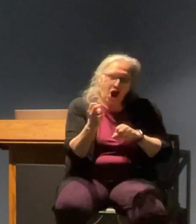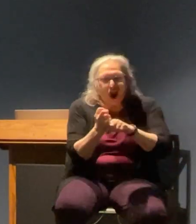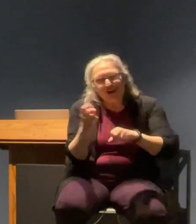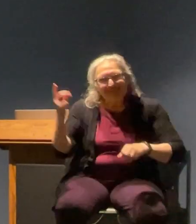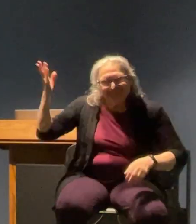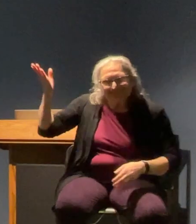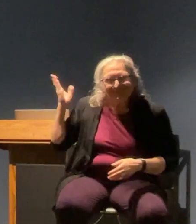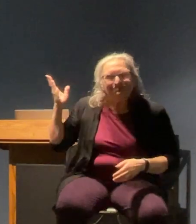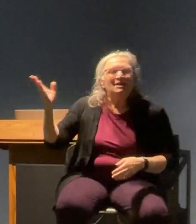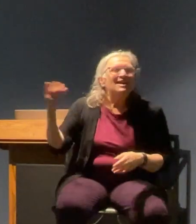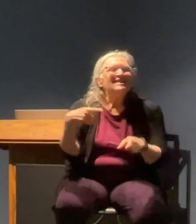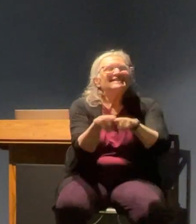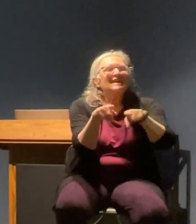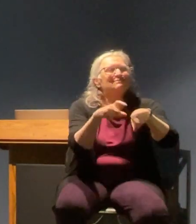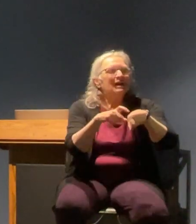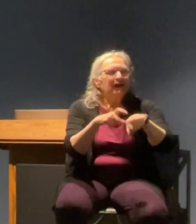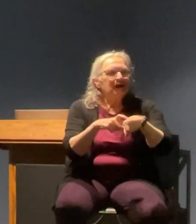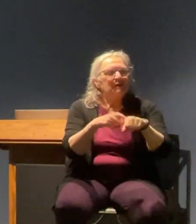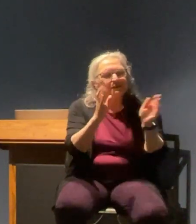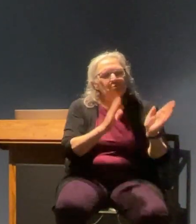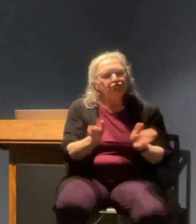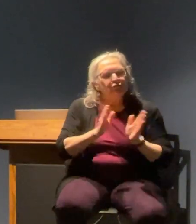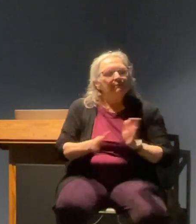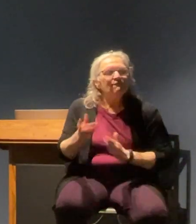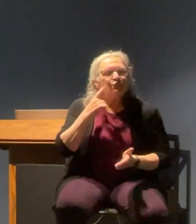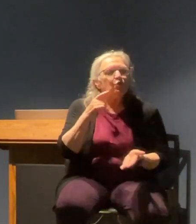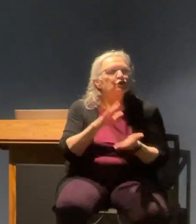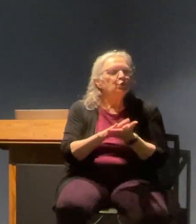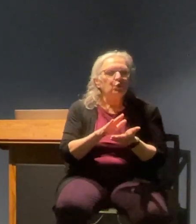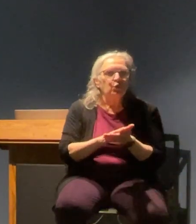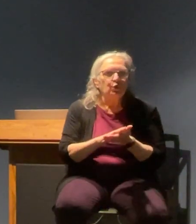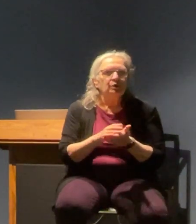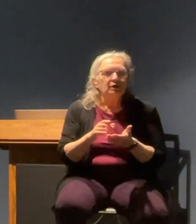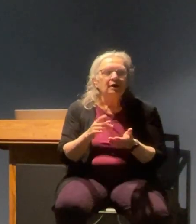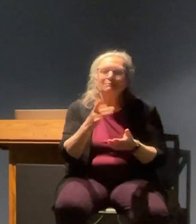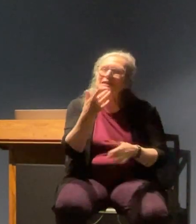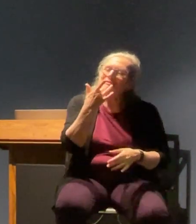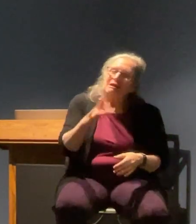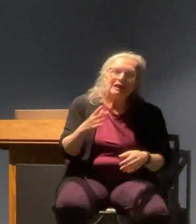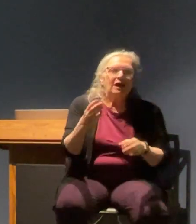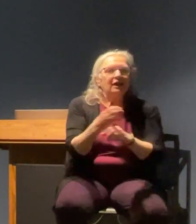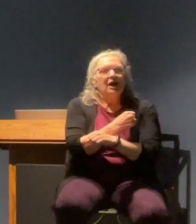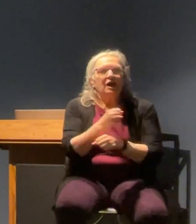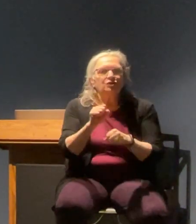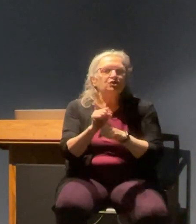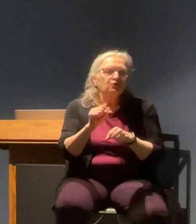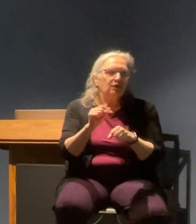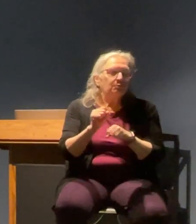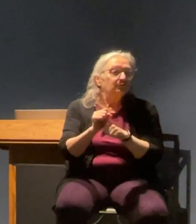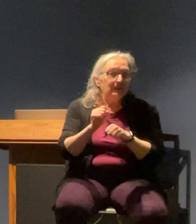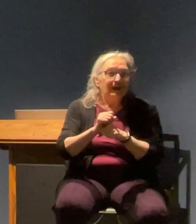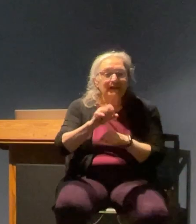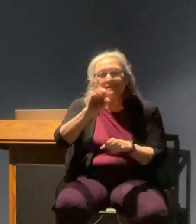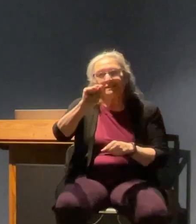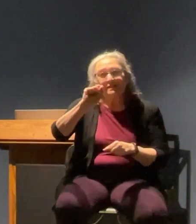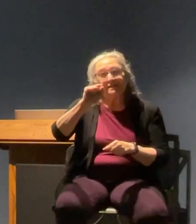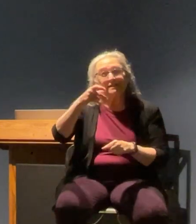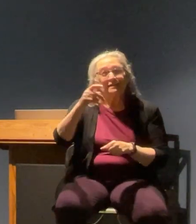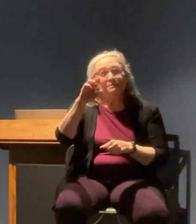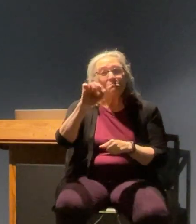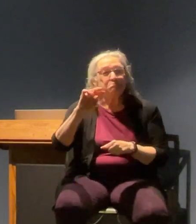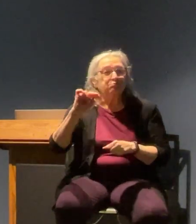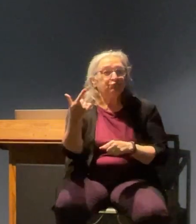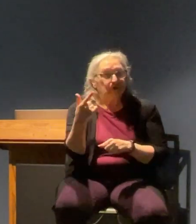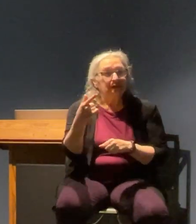But simultaneously, while prepping for school, I was fortunate to land a job at Spring Studios where they do major production